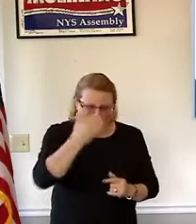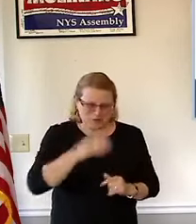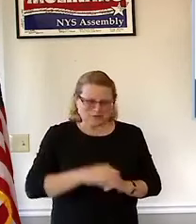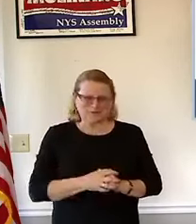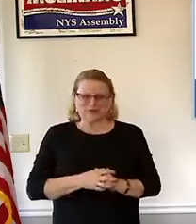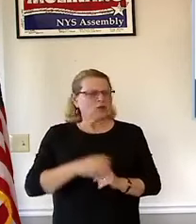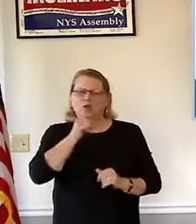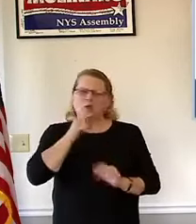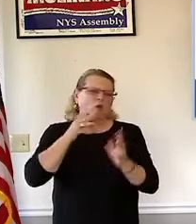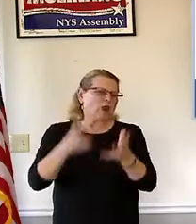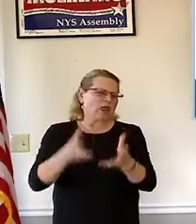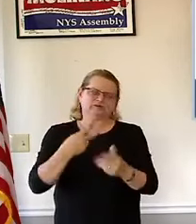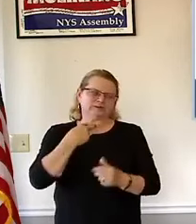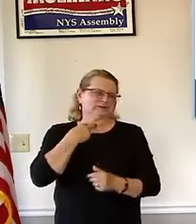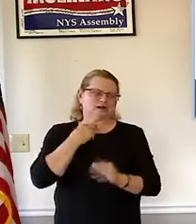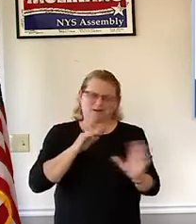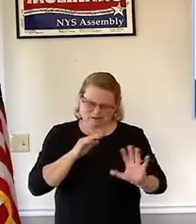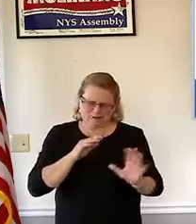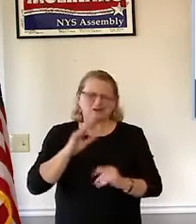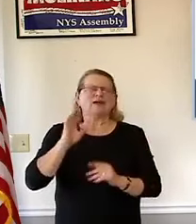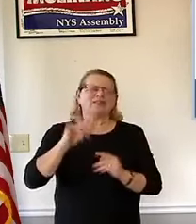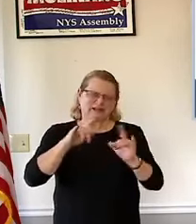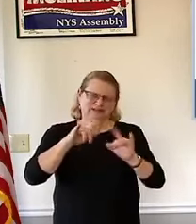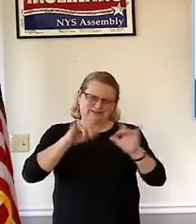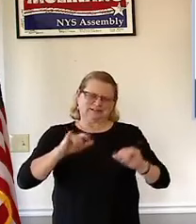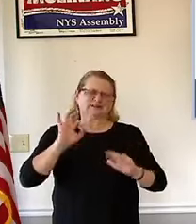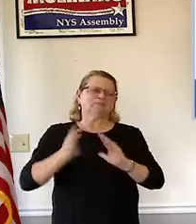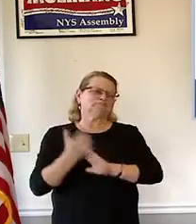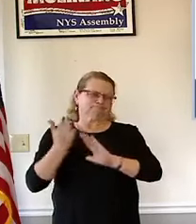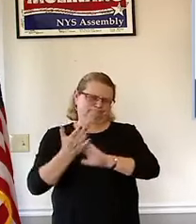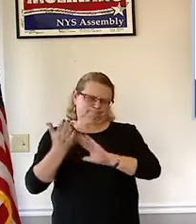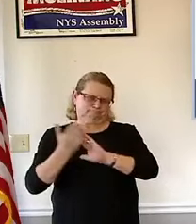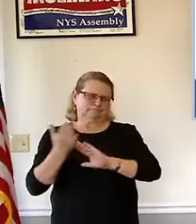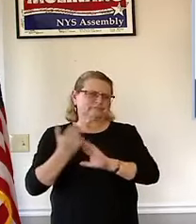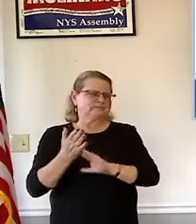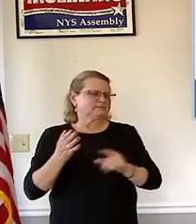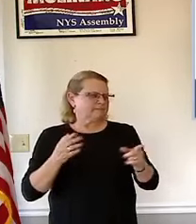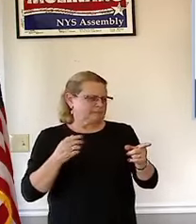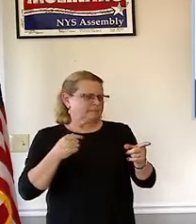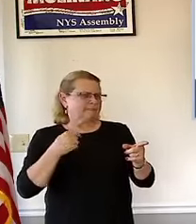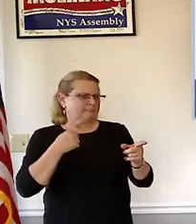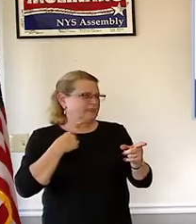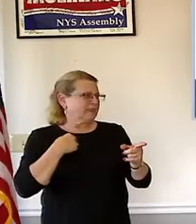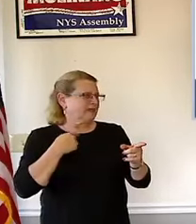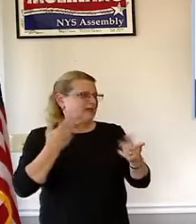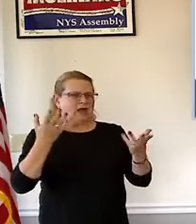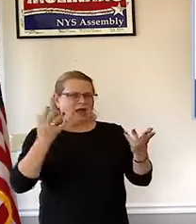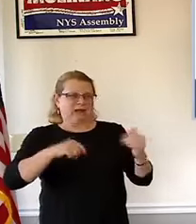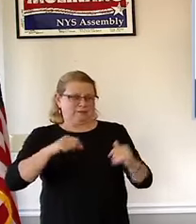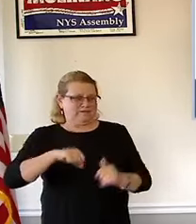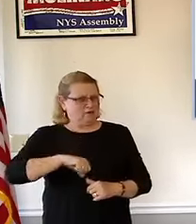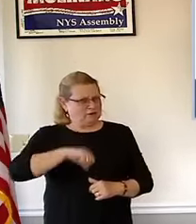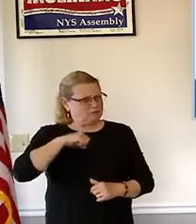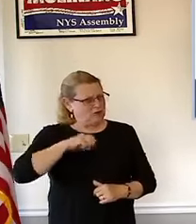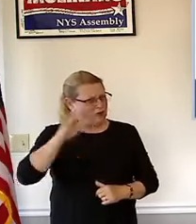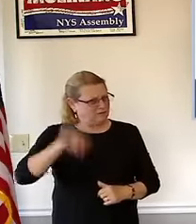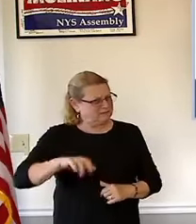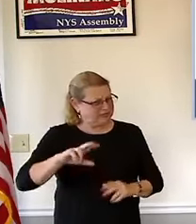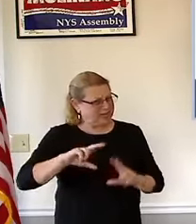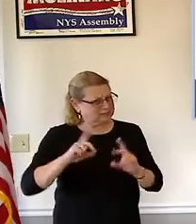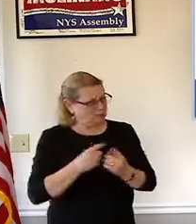we're not going to leave you stranded. So the system will continue currently, as you likely know. I have to tell you, you should be very proud of that department